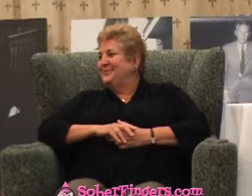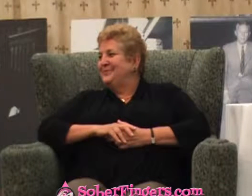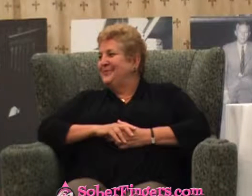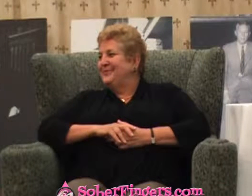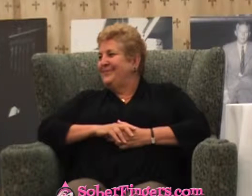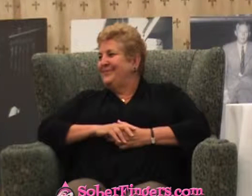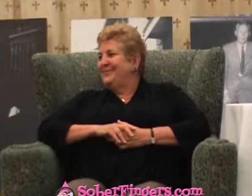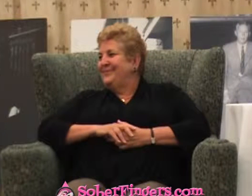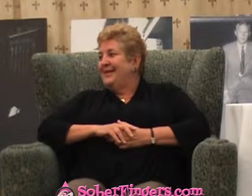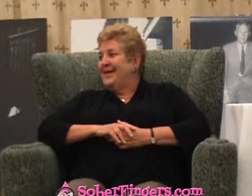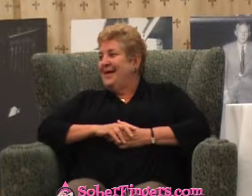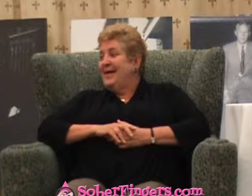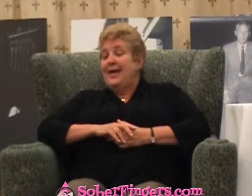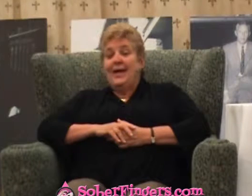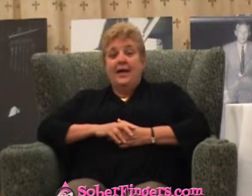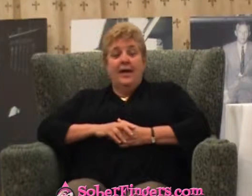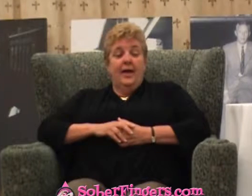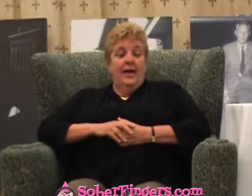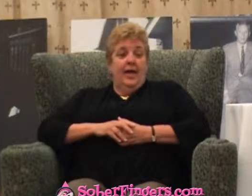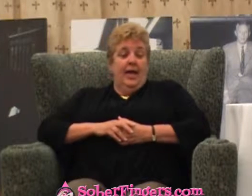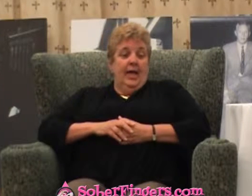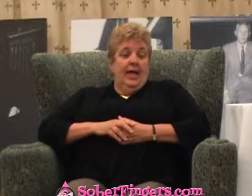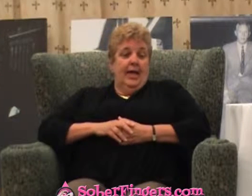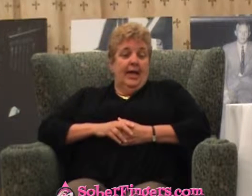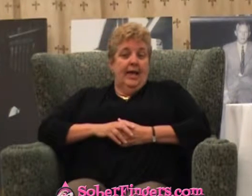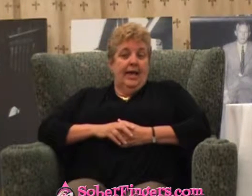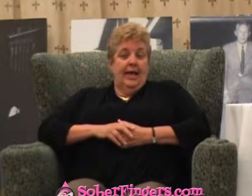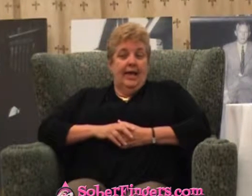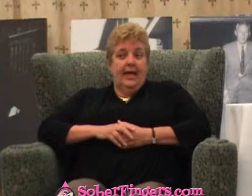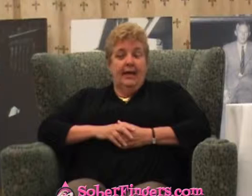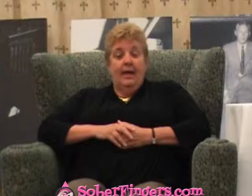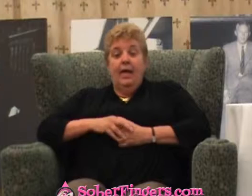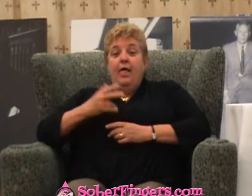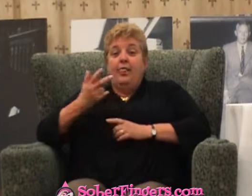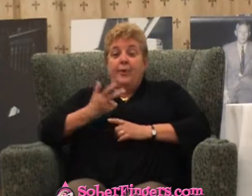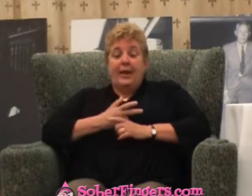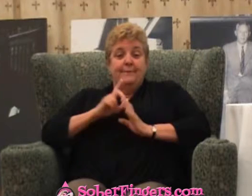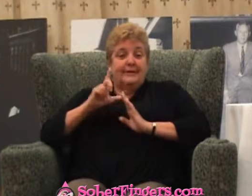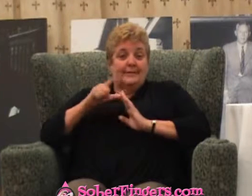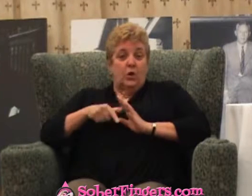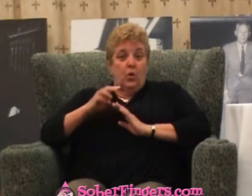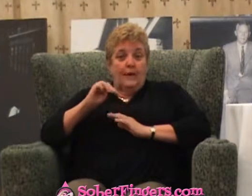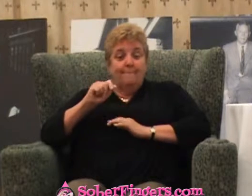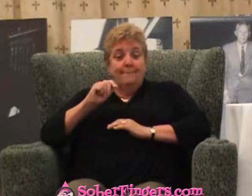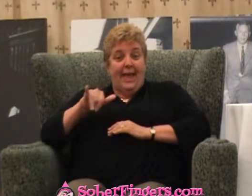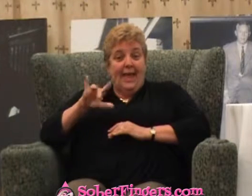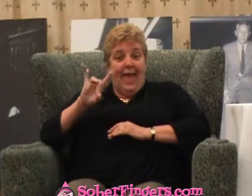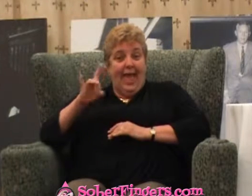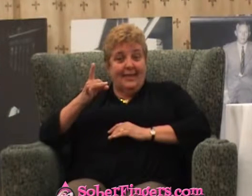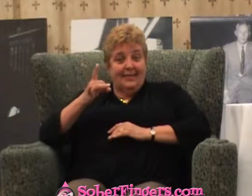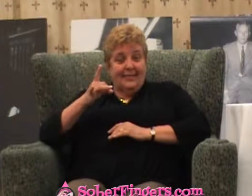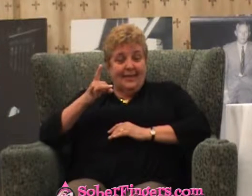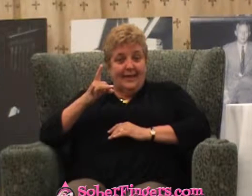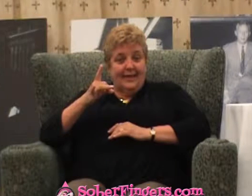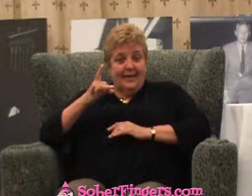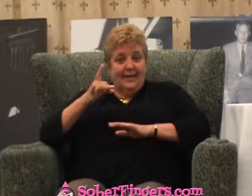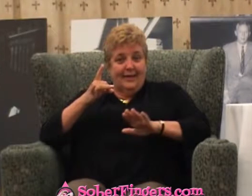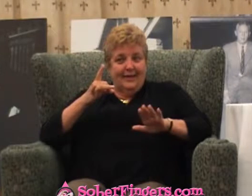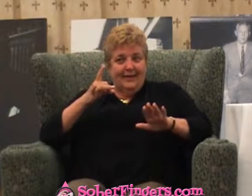I may have had it backwards, but 3 months later, on May the 8th, and I heard Doug and them say they got married